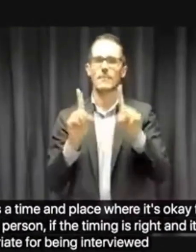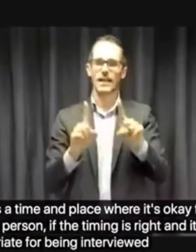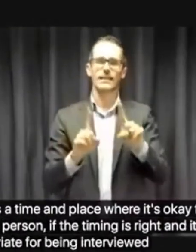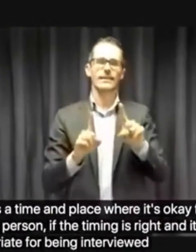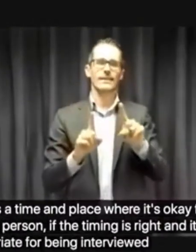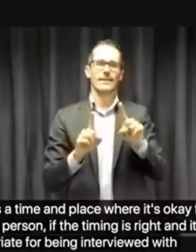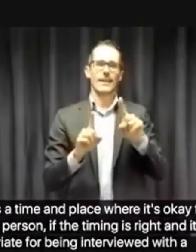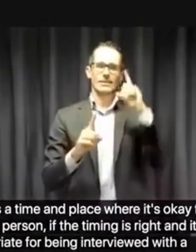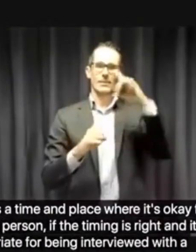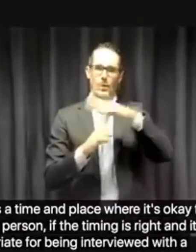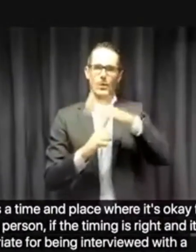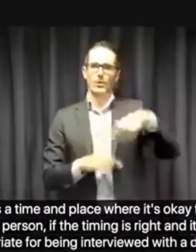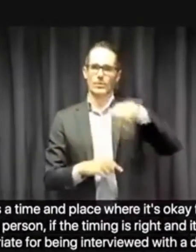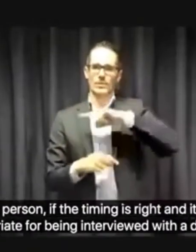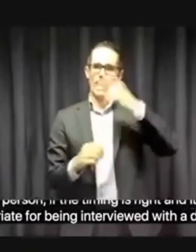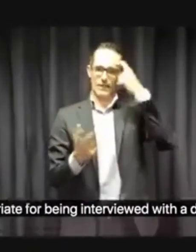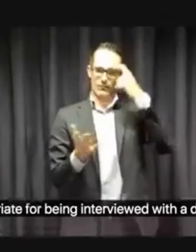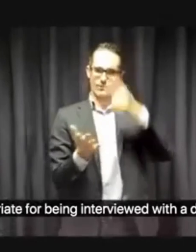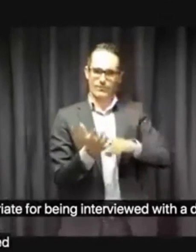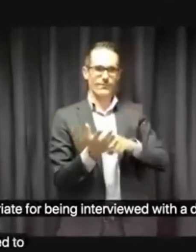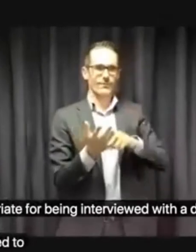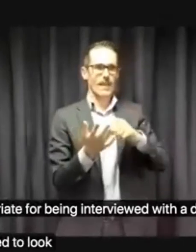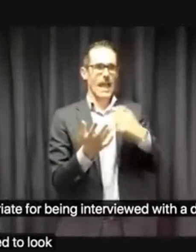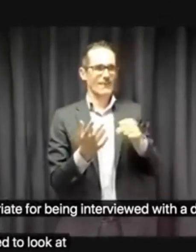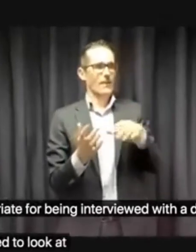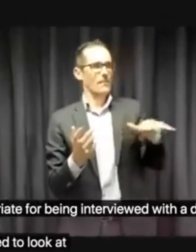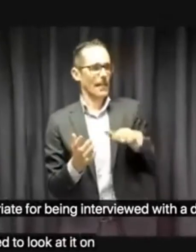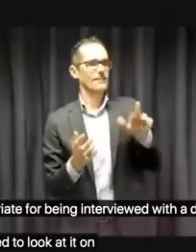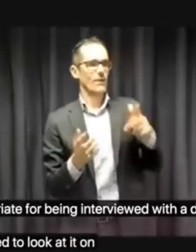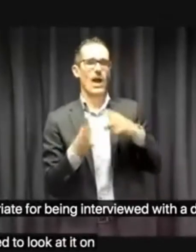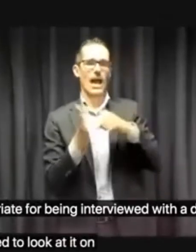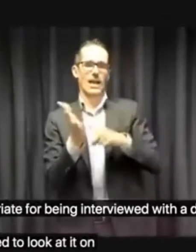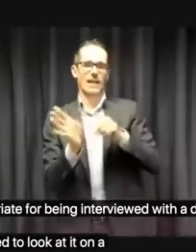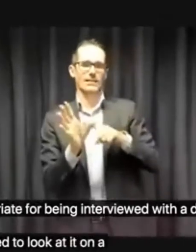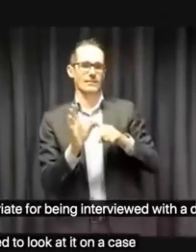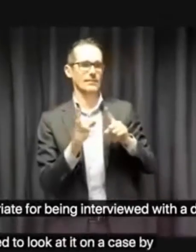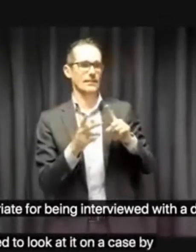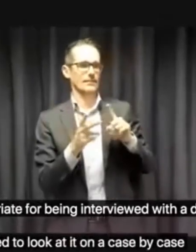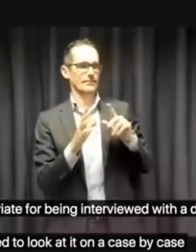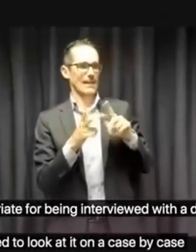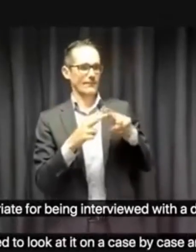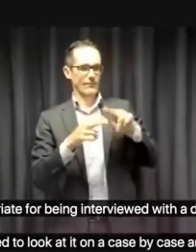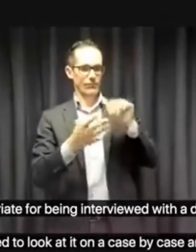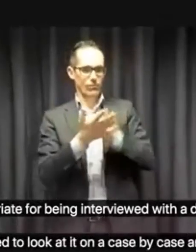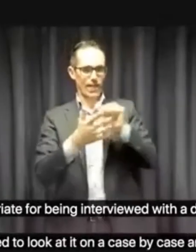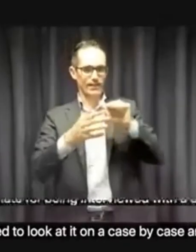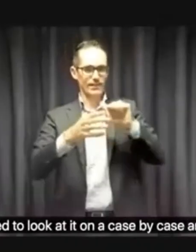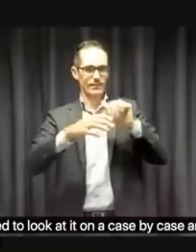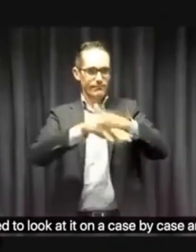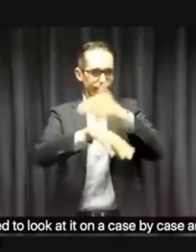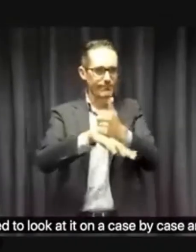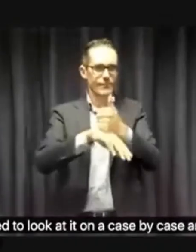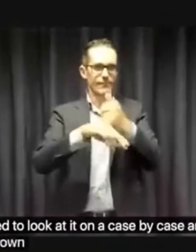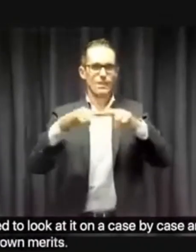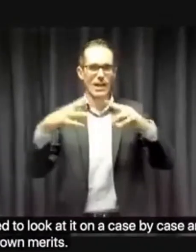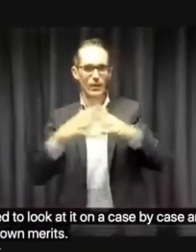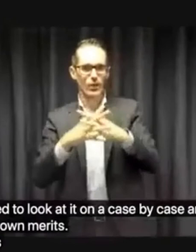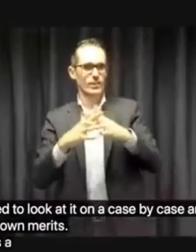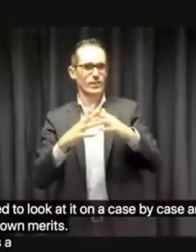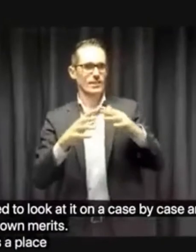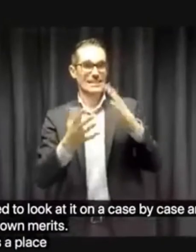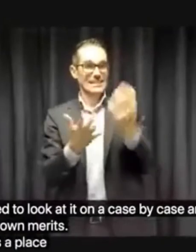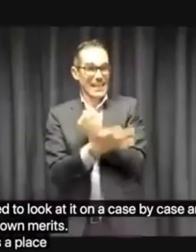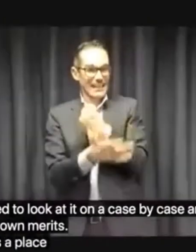And you need to look at it case by case and look at that on its own merits. But there is a place for allies to be at the forefront. It